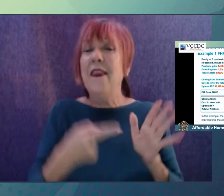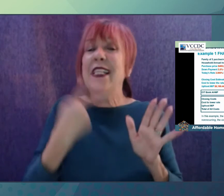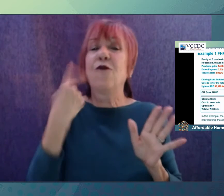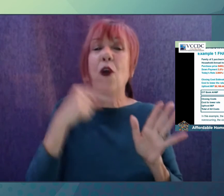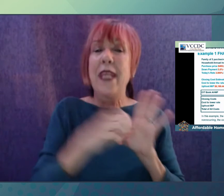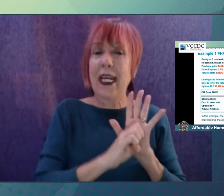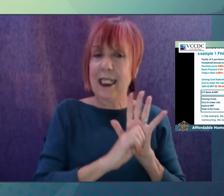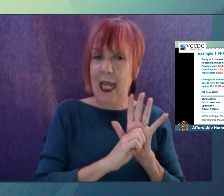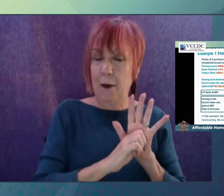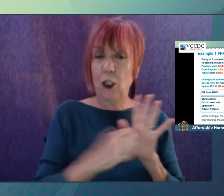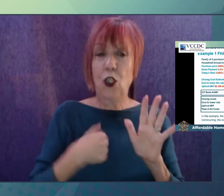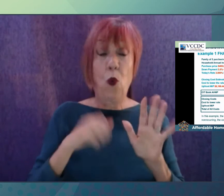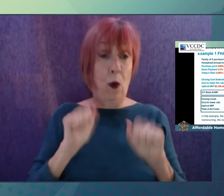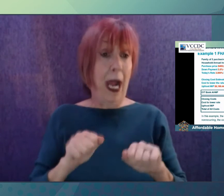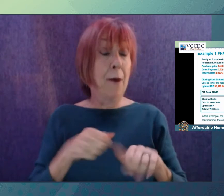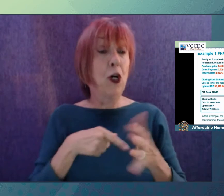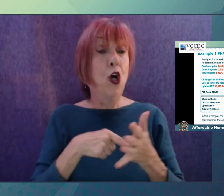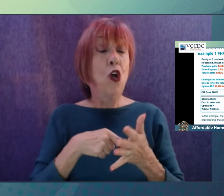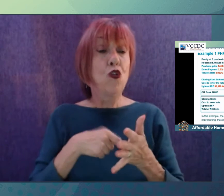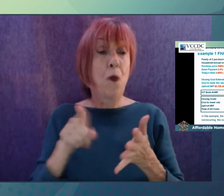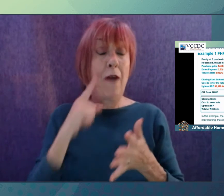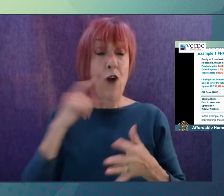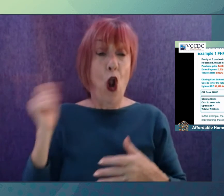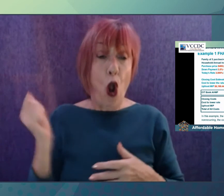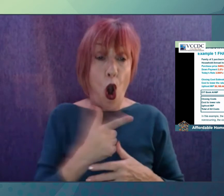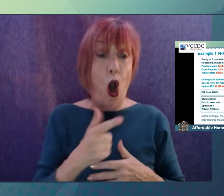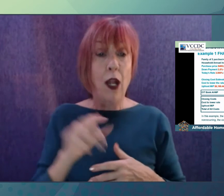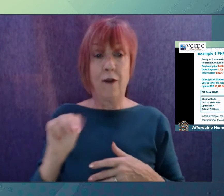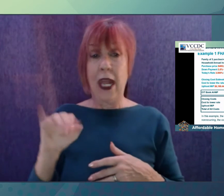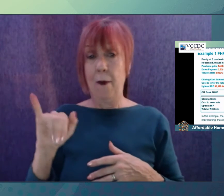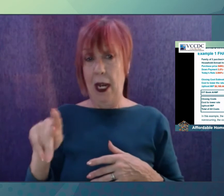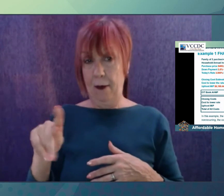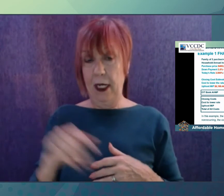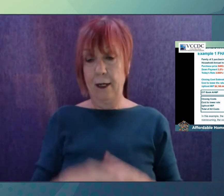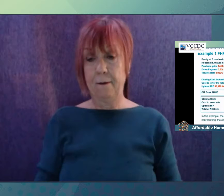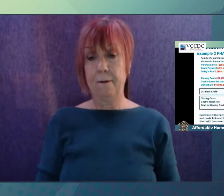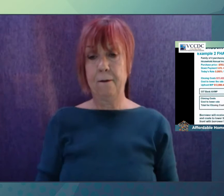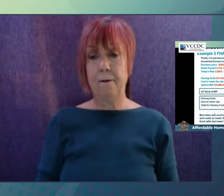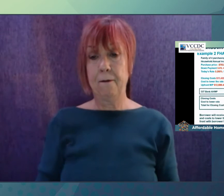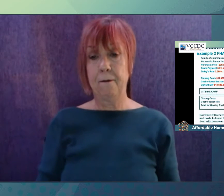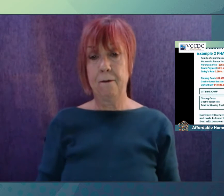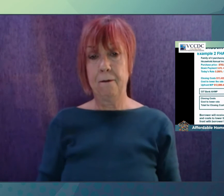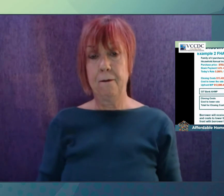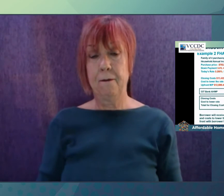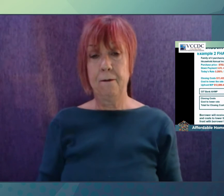see that we were able to cover all of the upfront MIP. Next slide, please.